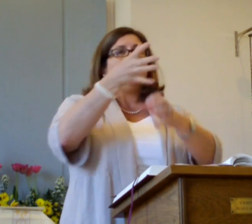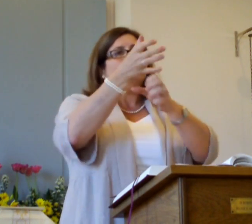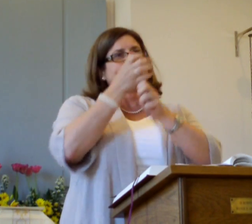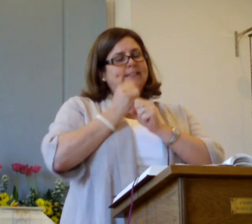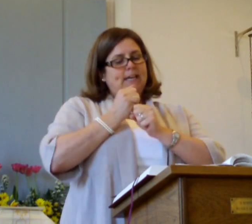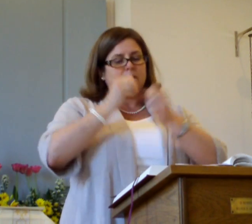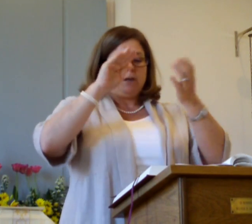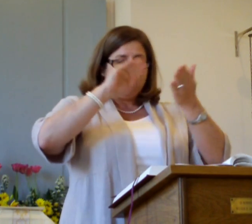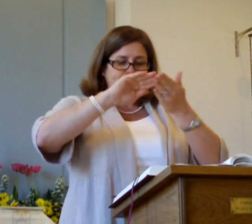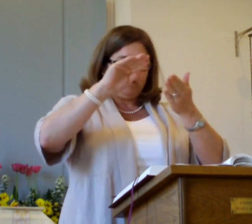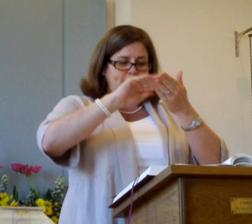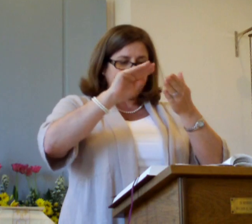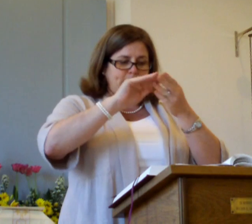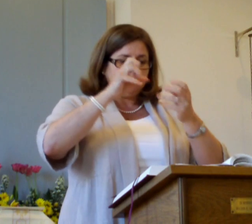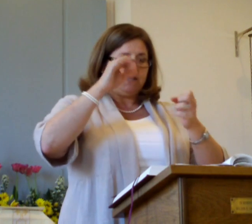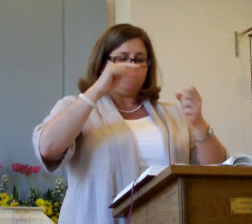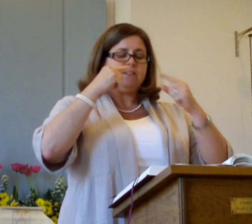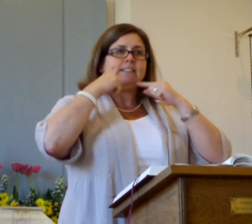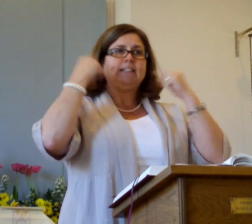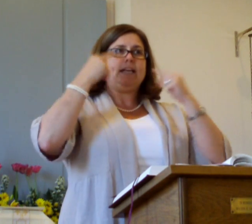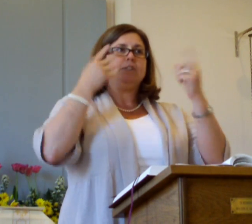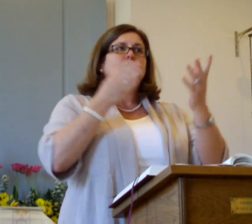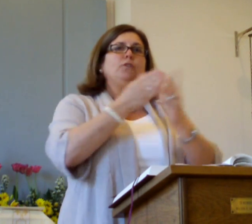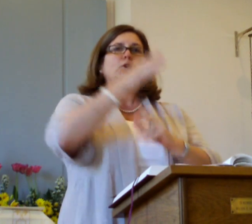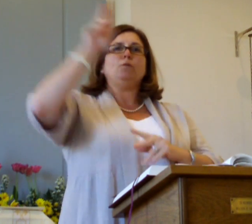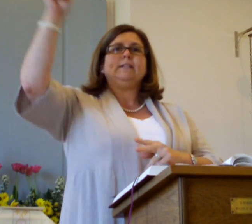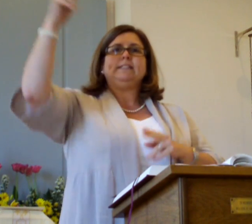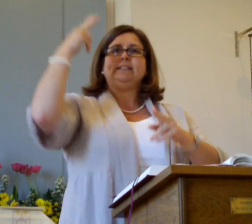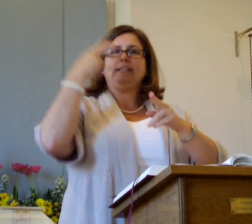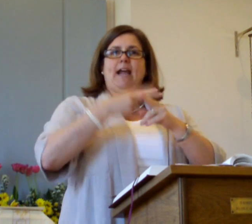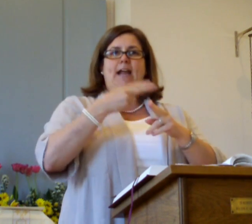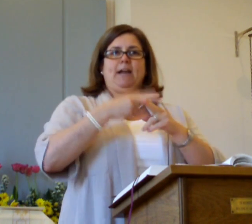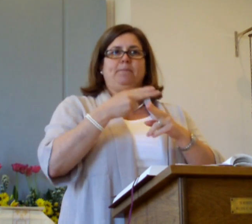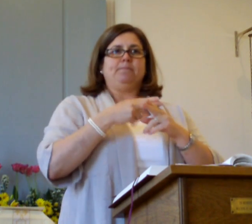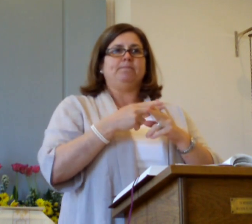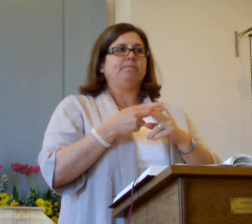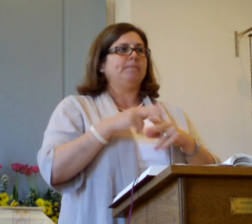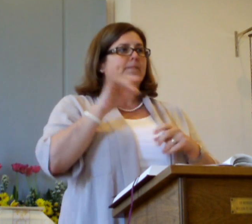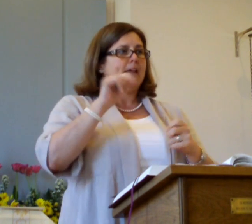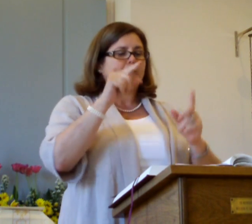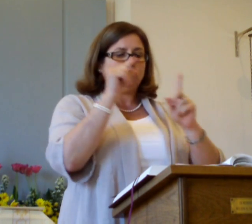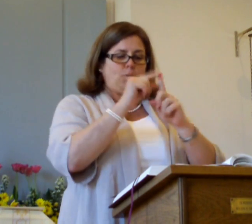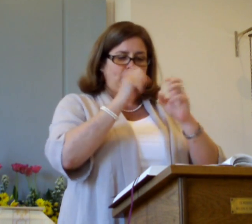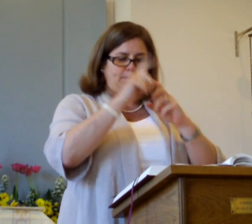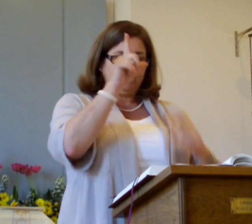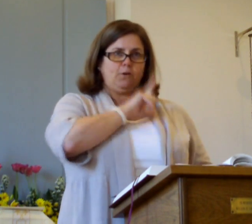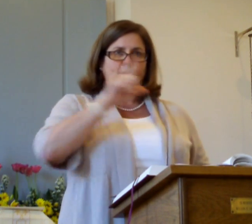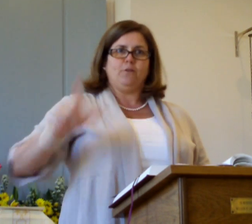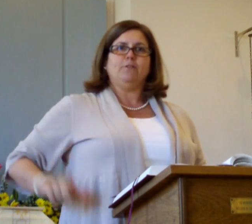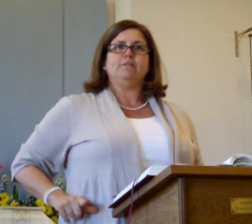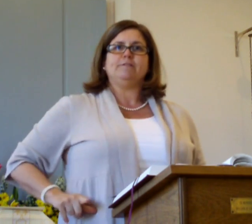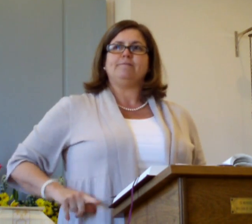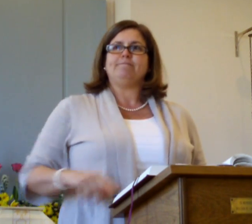received forgiveness of sin through his name. That's important. you.